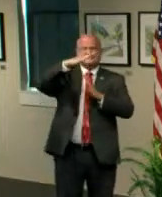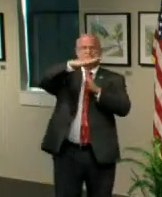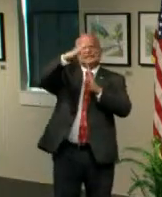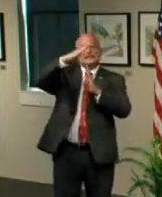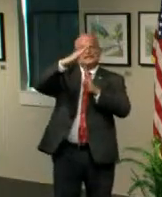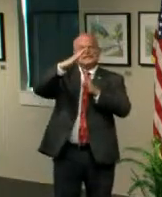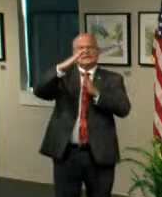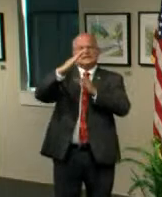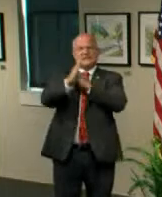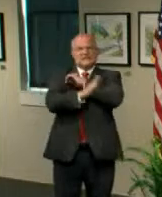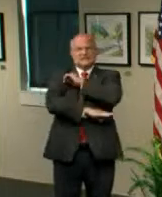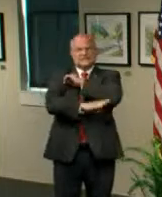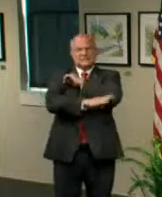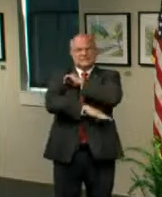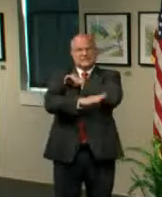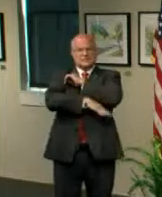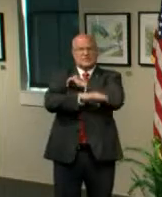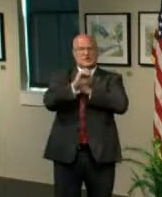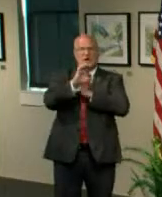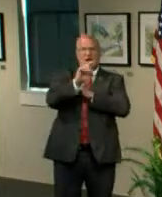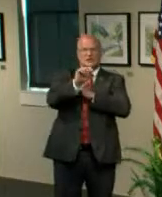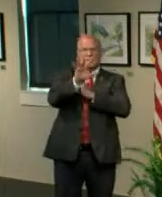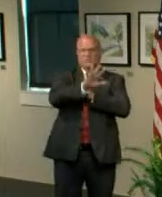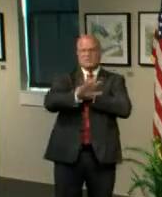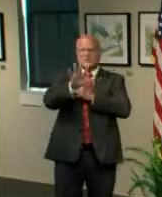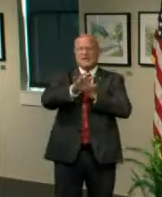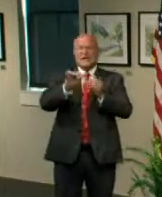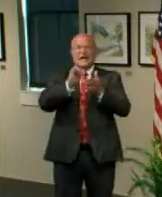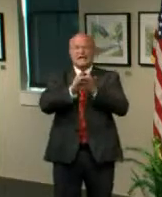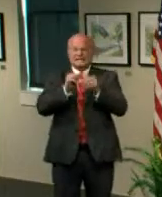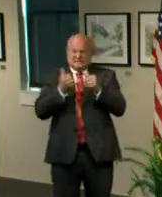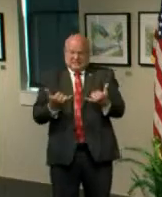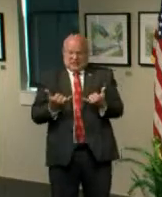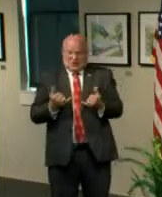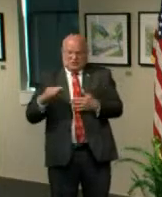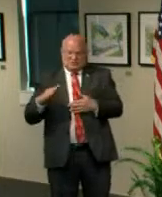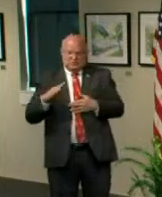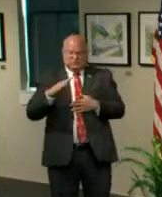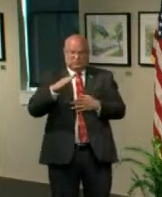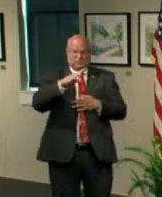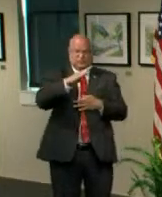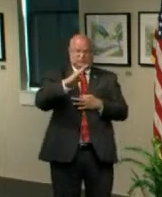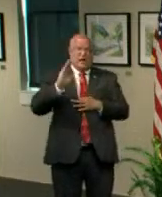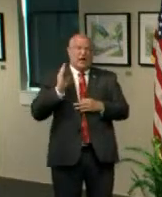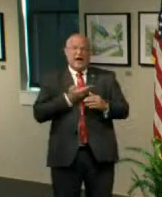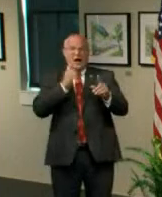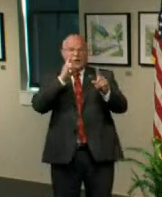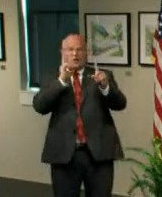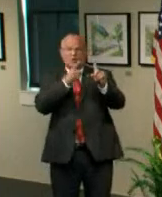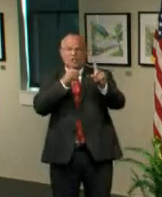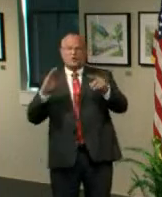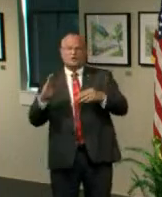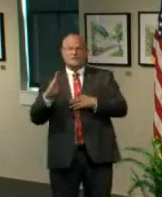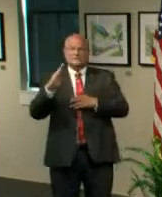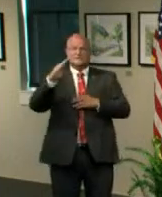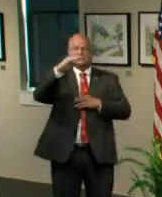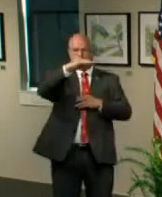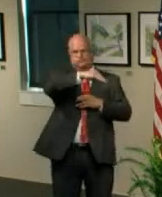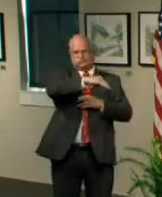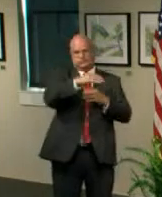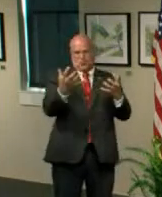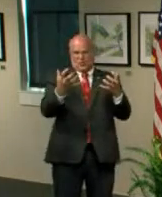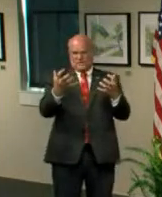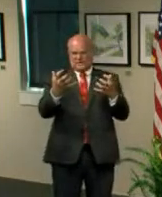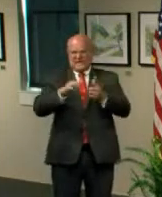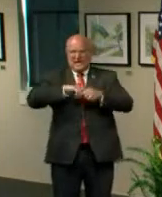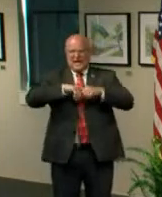September, early October. And that is the current trajectory. Our goal is to change the trajectory.